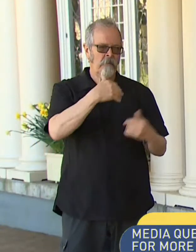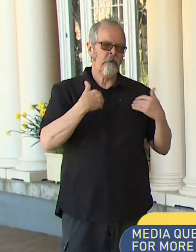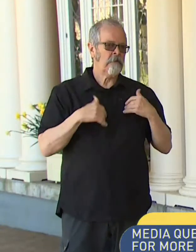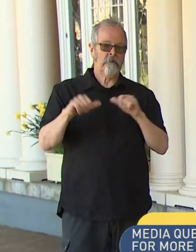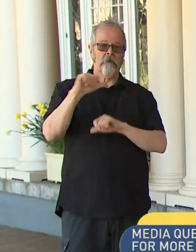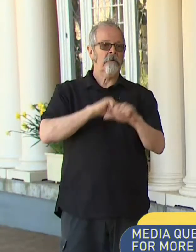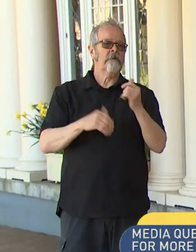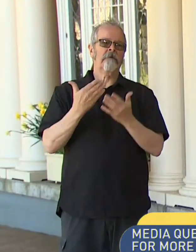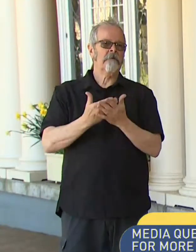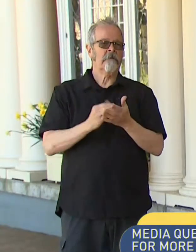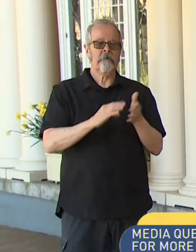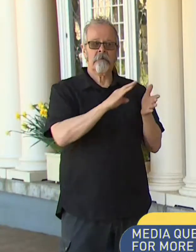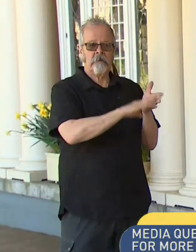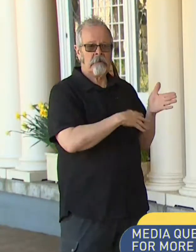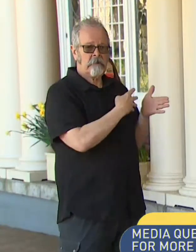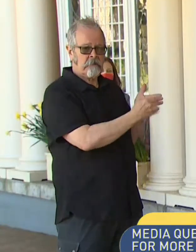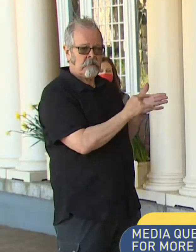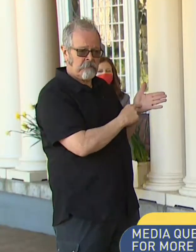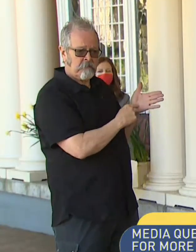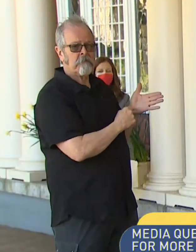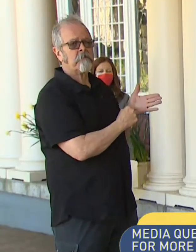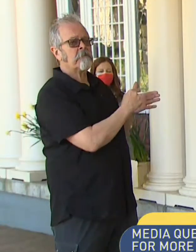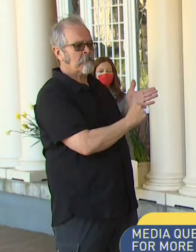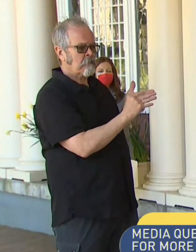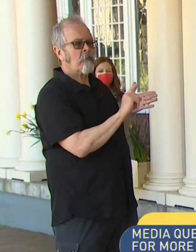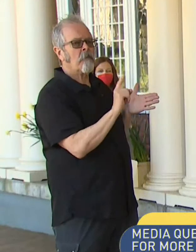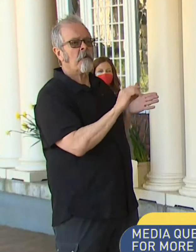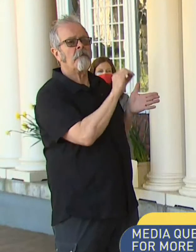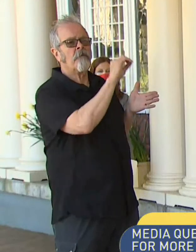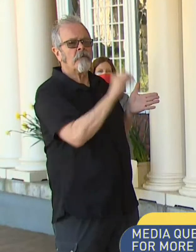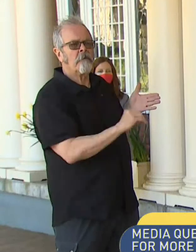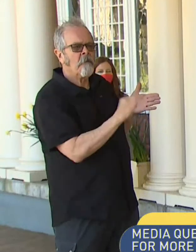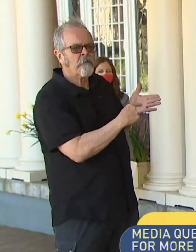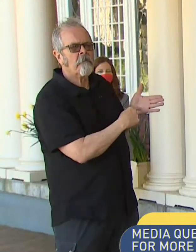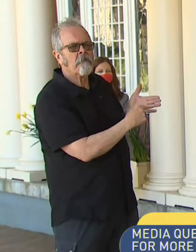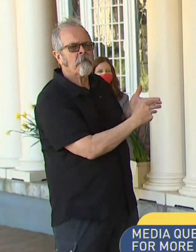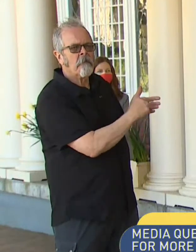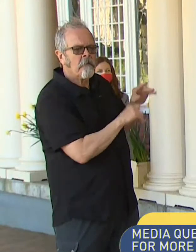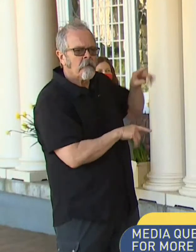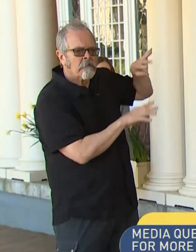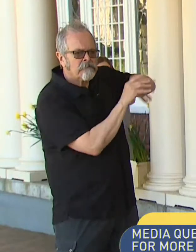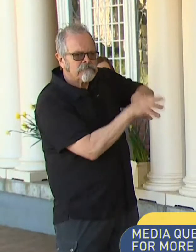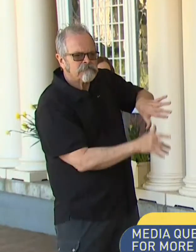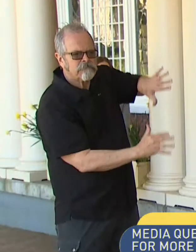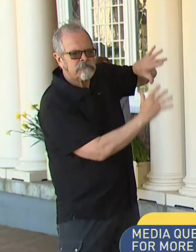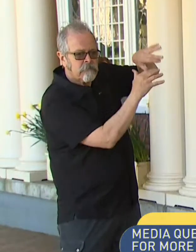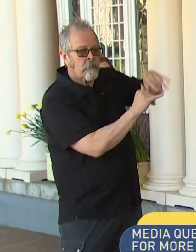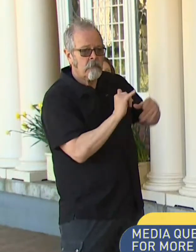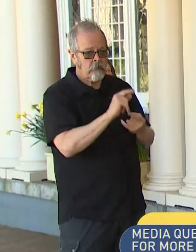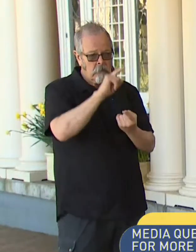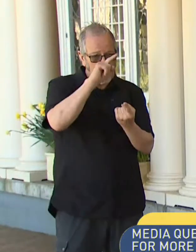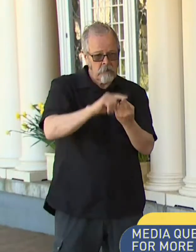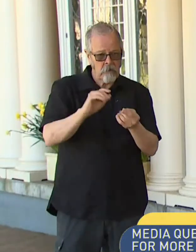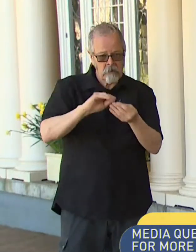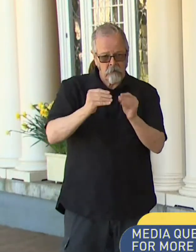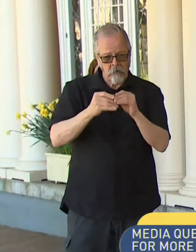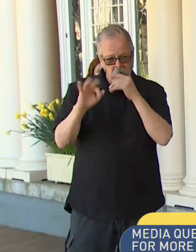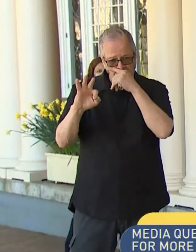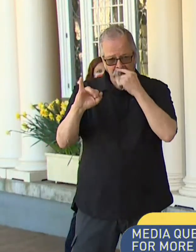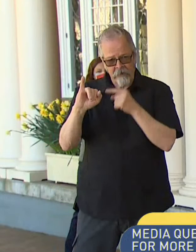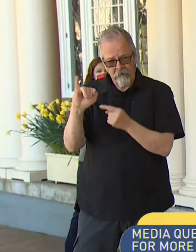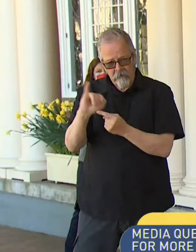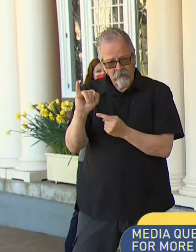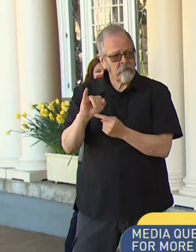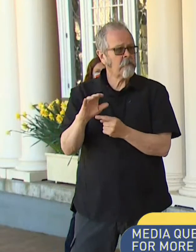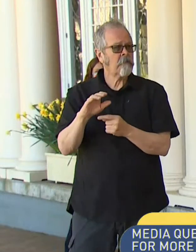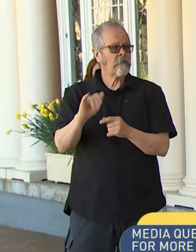show where the percentage of vaccine reduces the R0 number of the rate of infection. We just really don't, science does